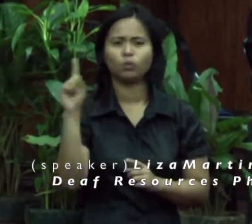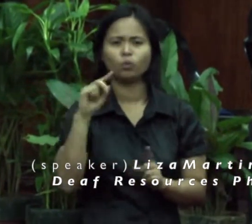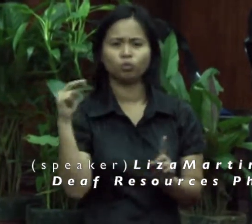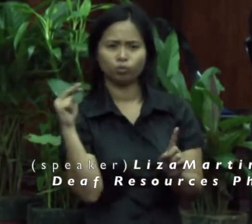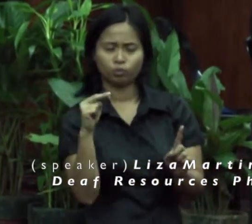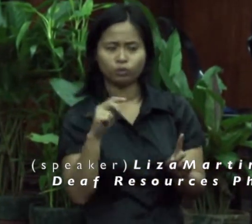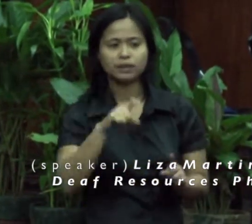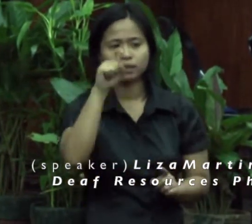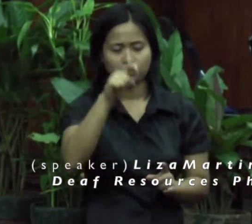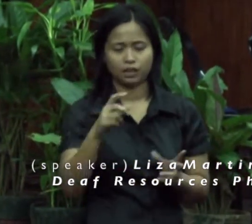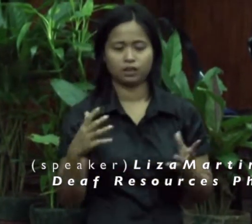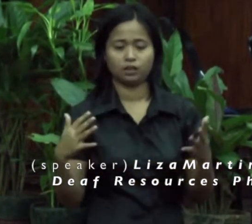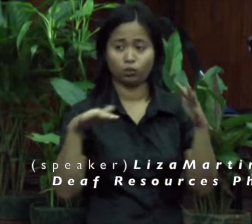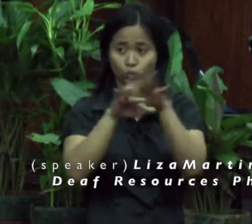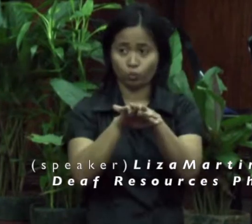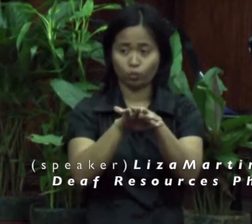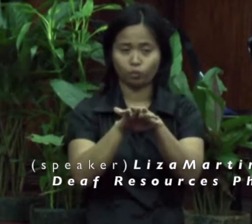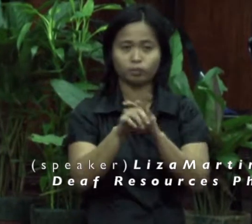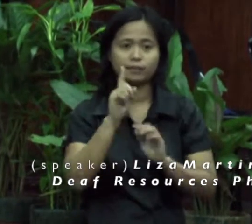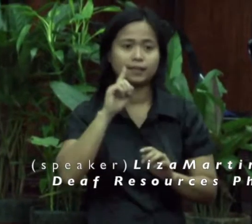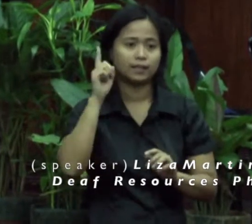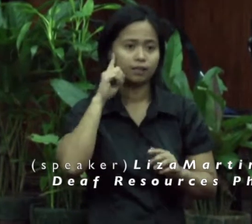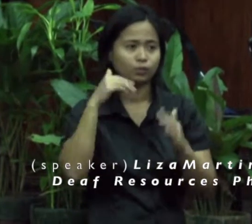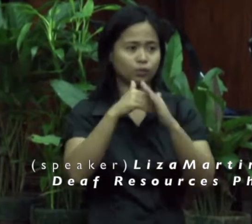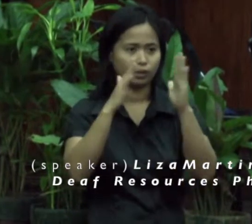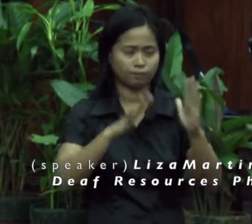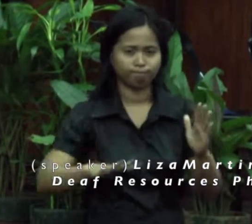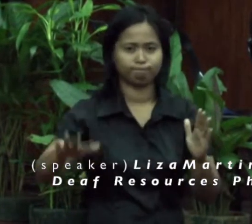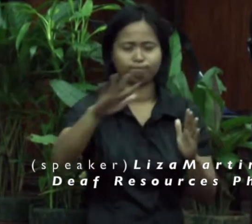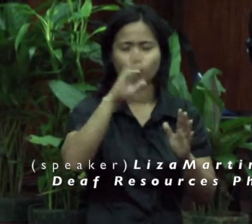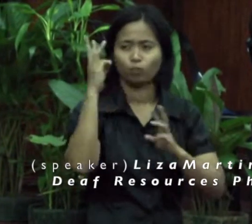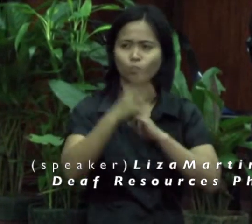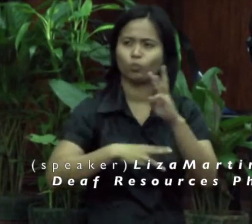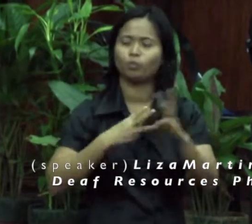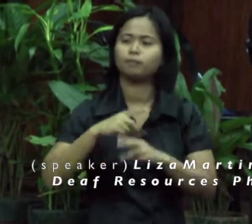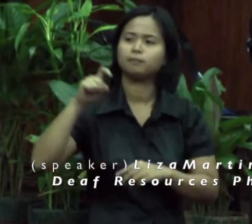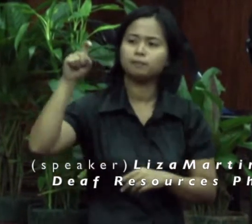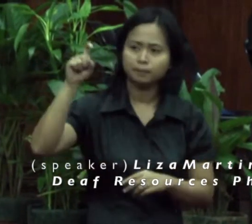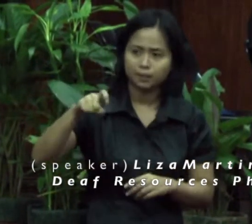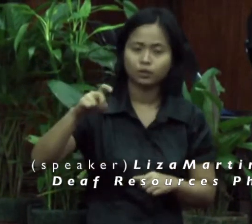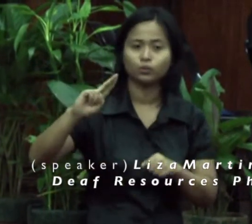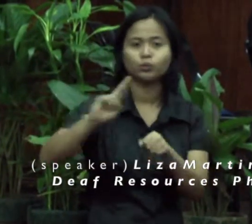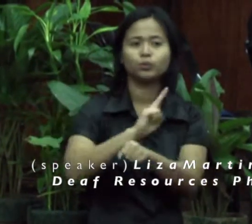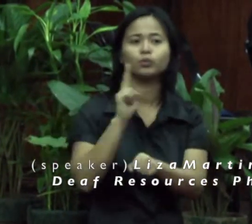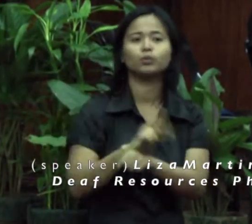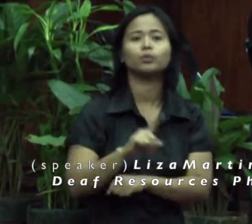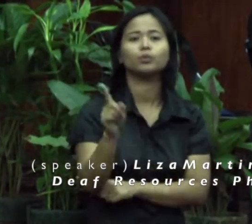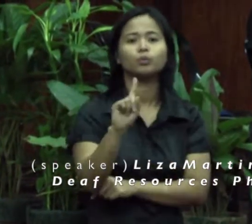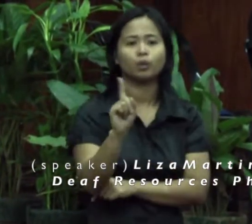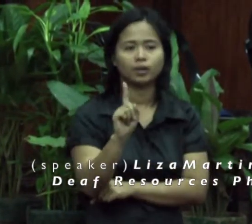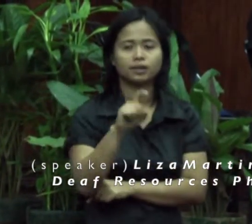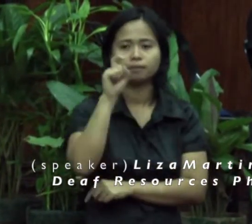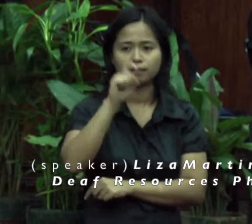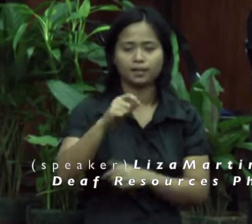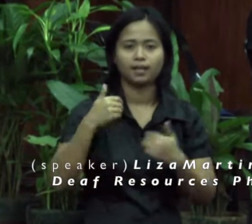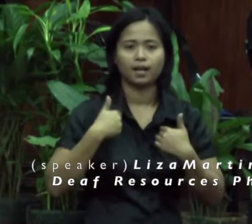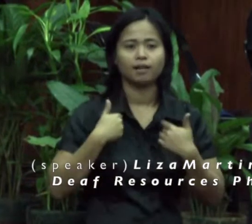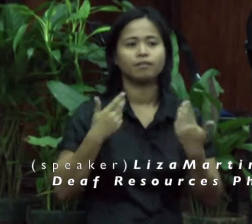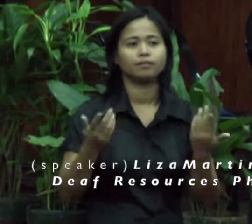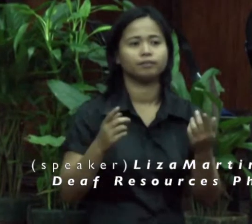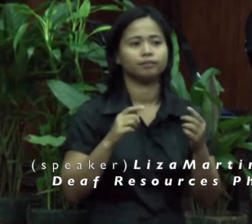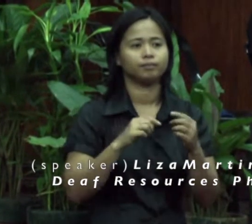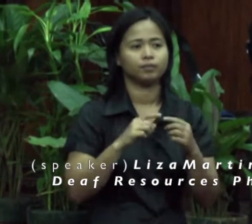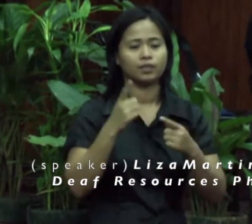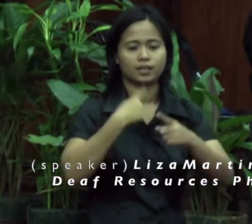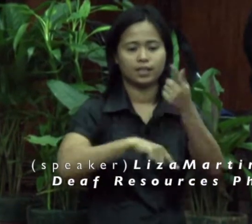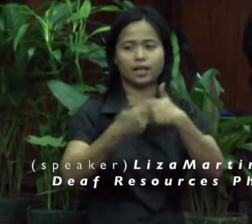that inclusive education for deaf students all over the world must have a component of a sign